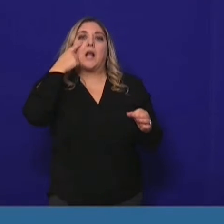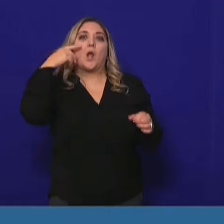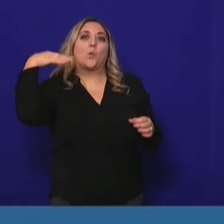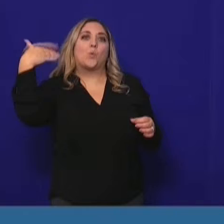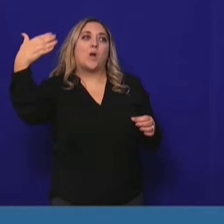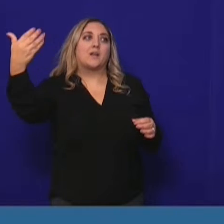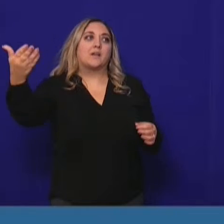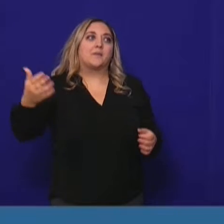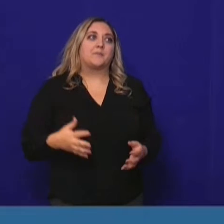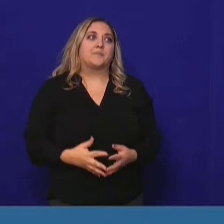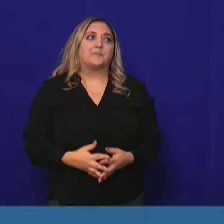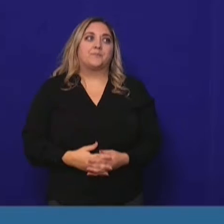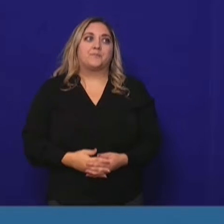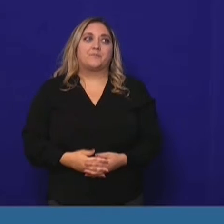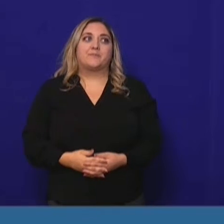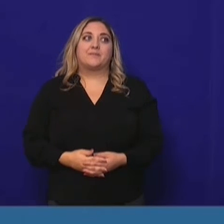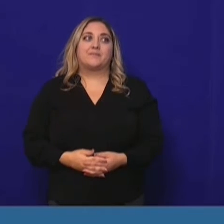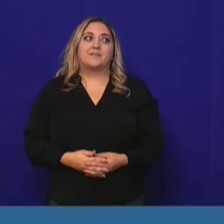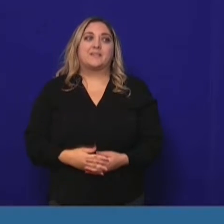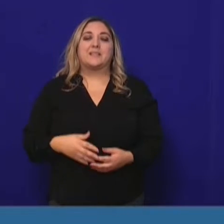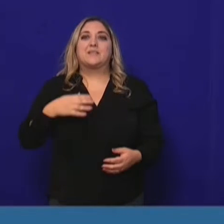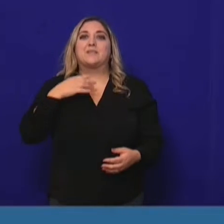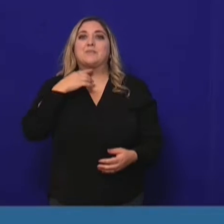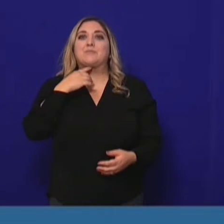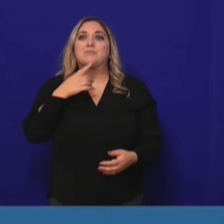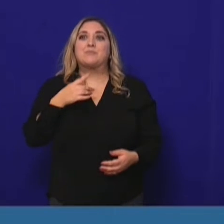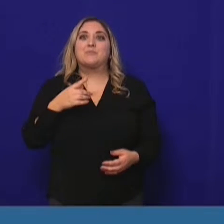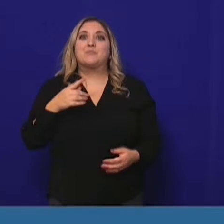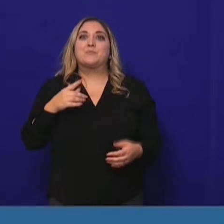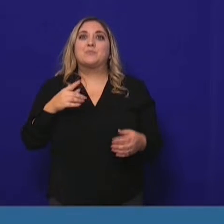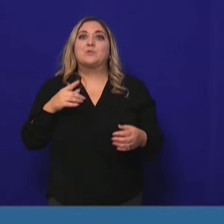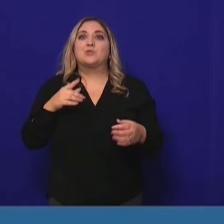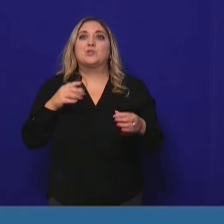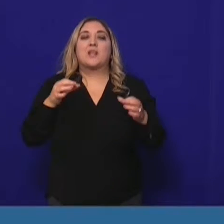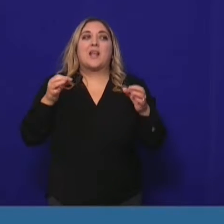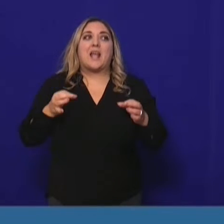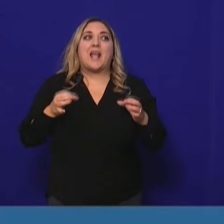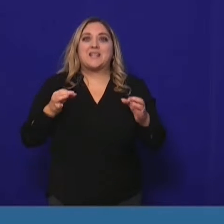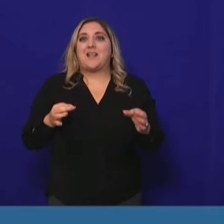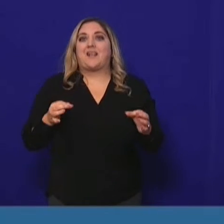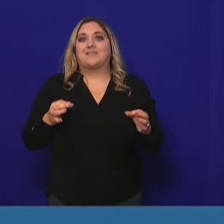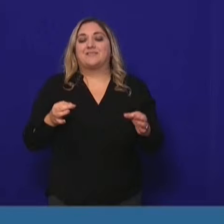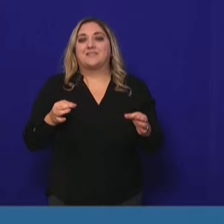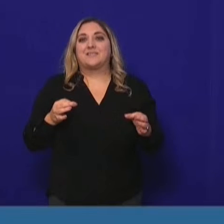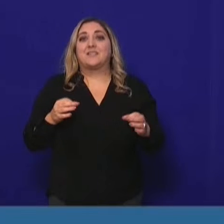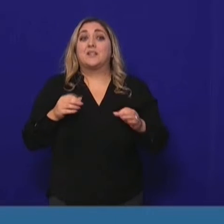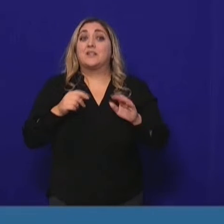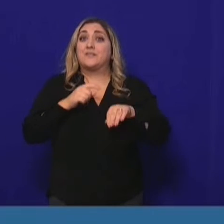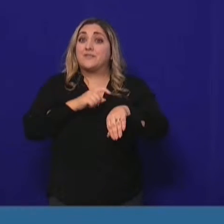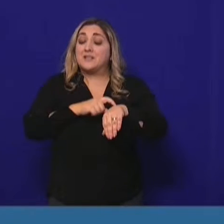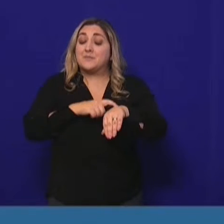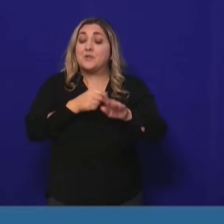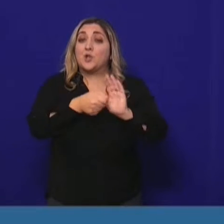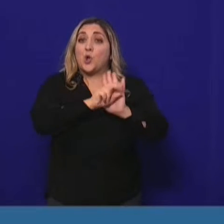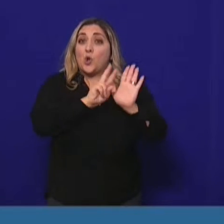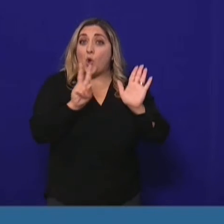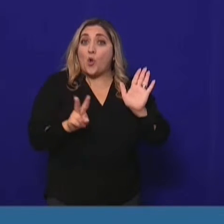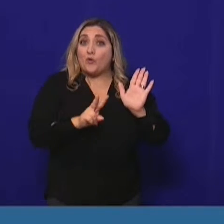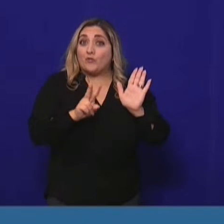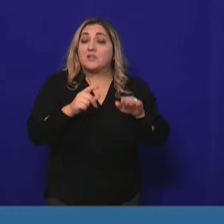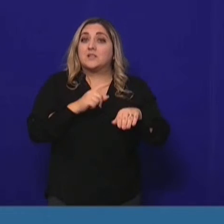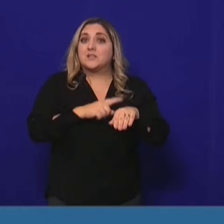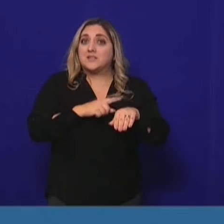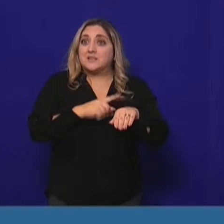titħabbar iktar qrib għaliex forsi persuni jgħidu mhux daqt naslu lejn l-aħħar tas-sena, però fil-COVID iż-żmien